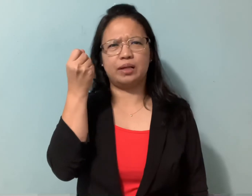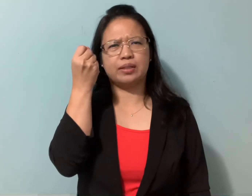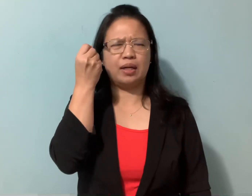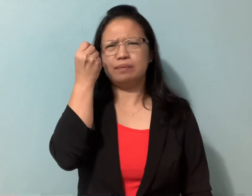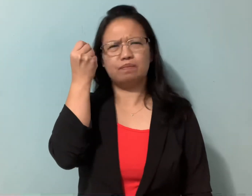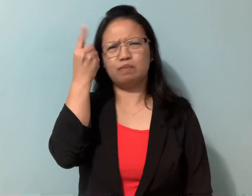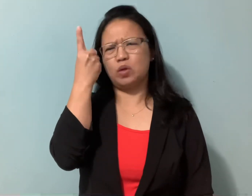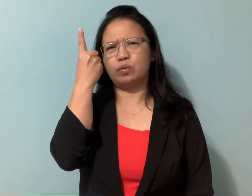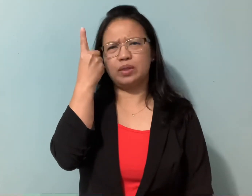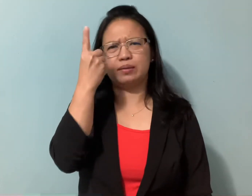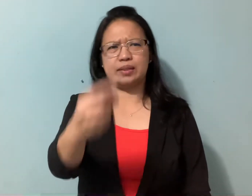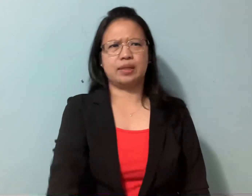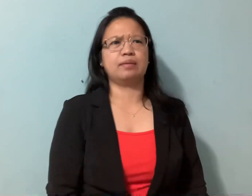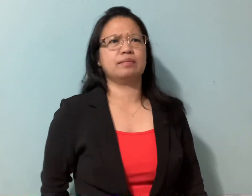understand. Don't understand.